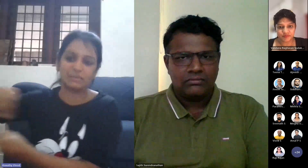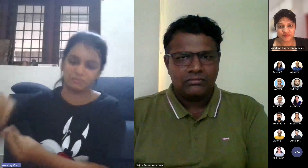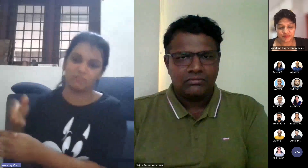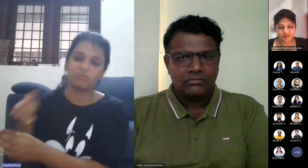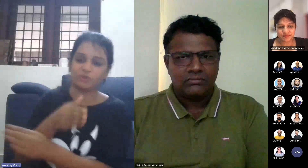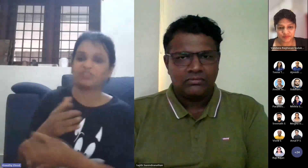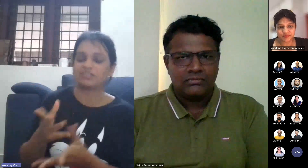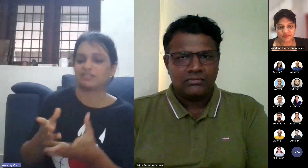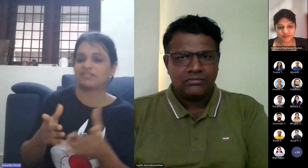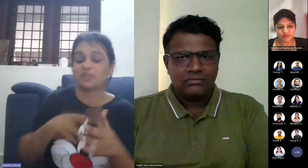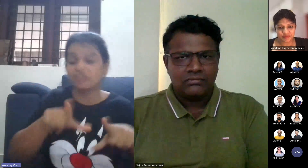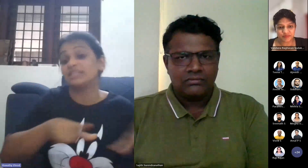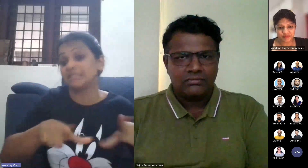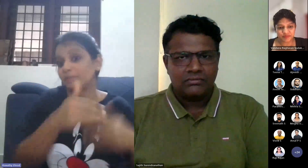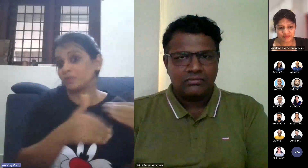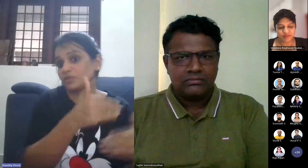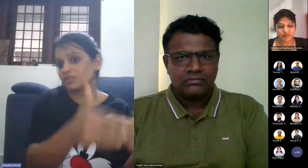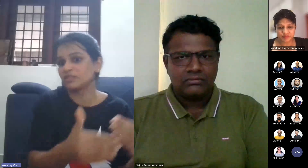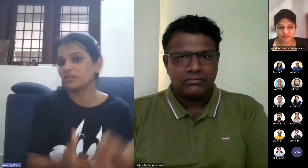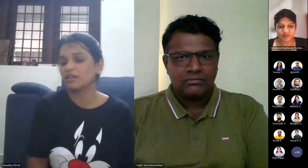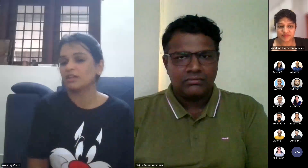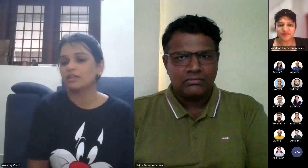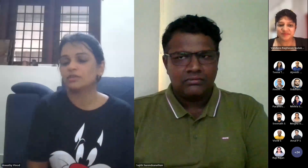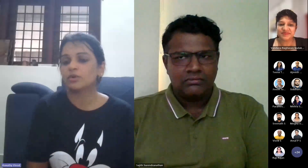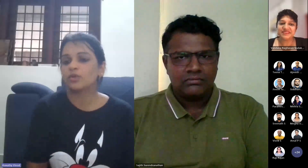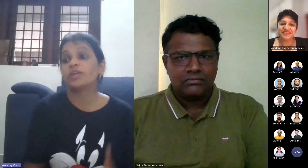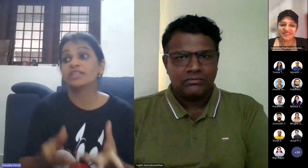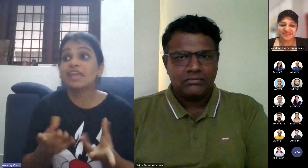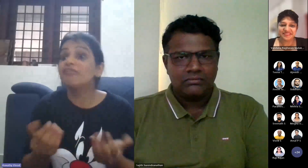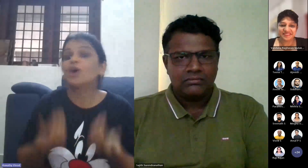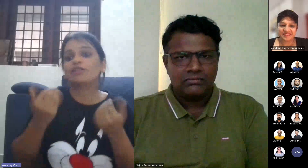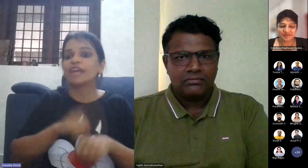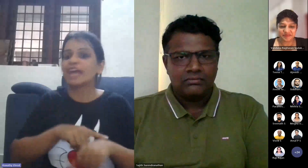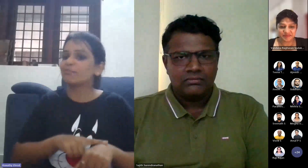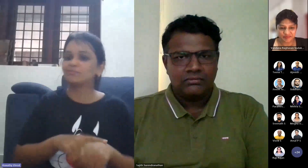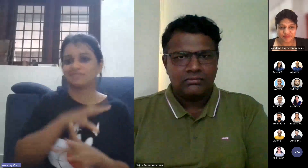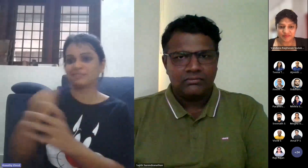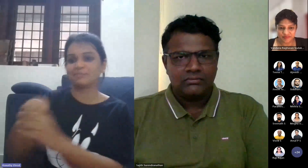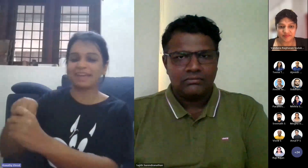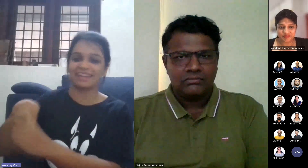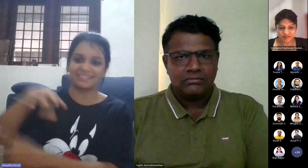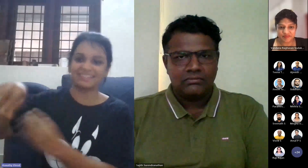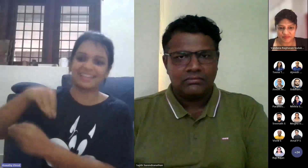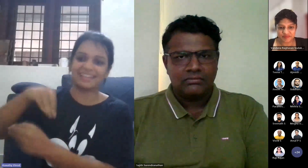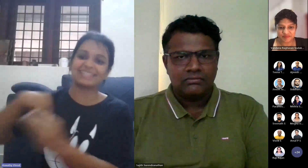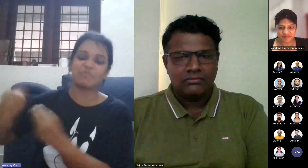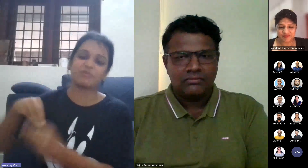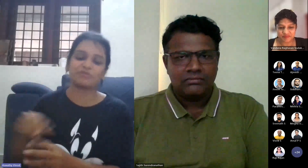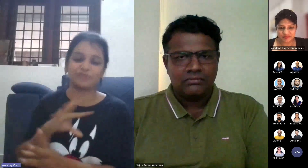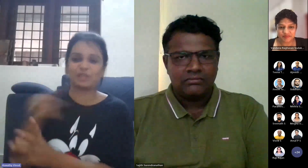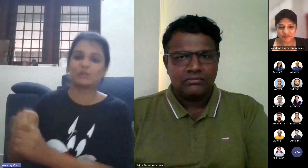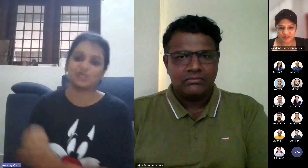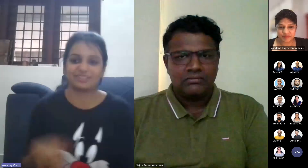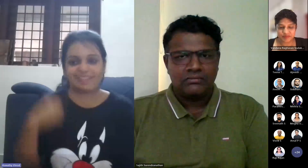the team before the during the design process. So you can save a lot of time just by that step